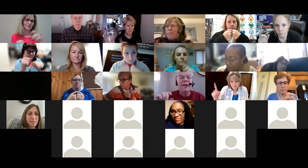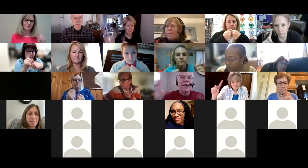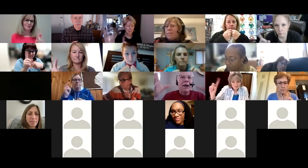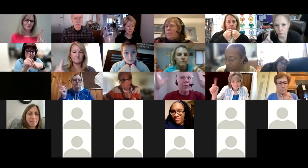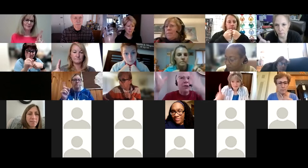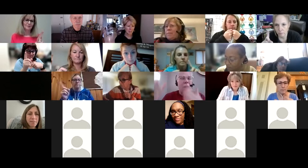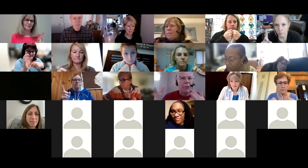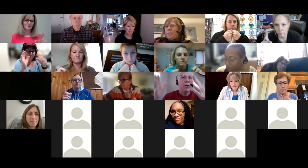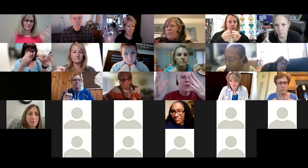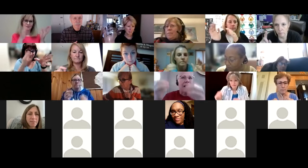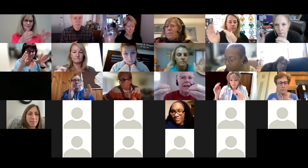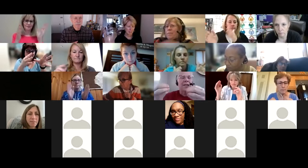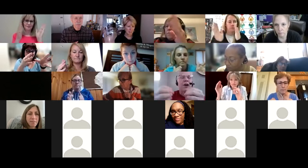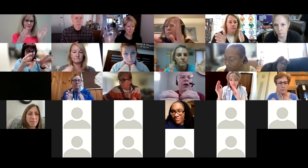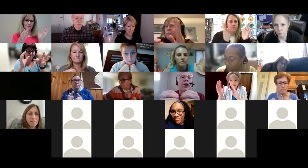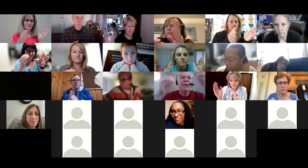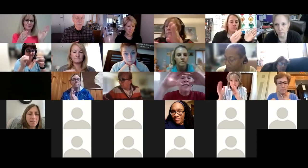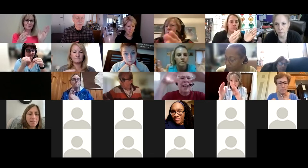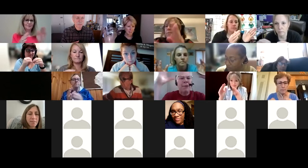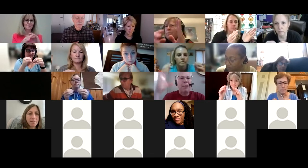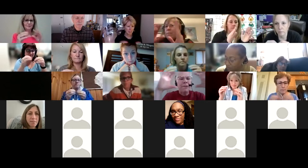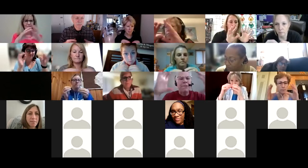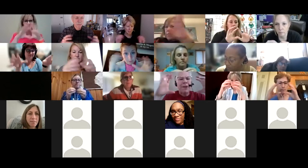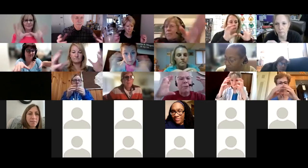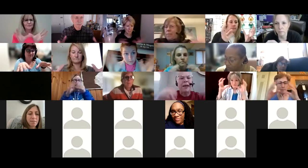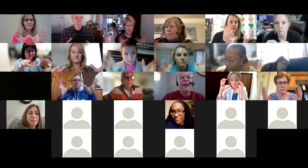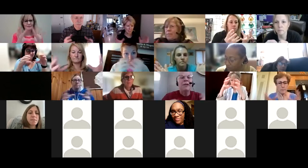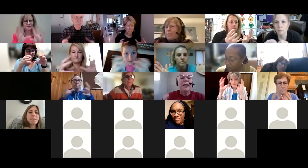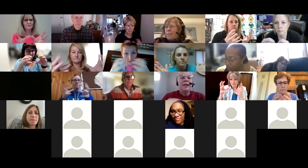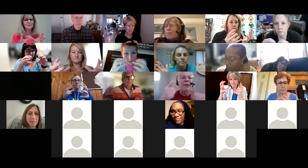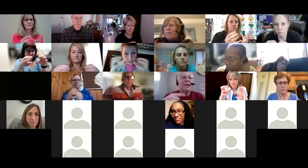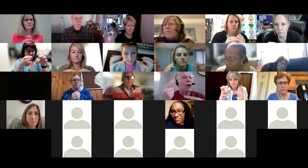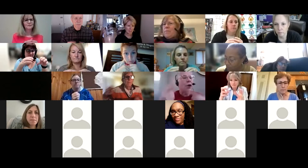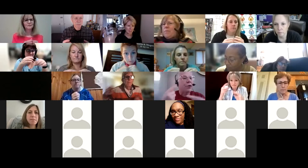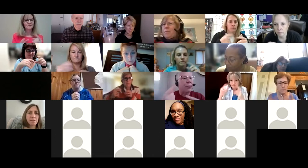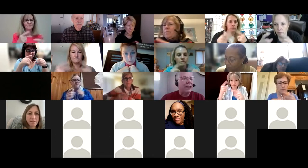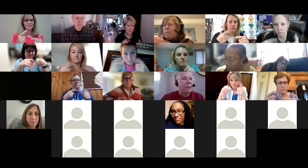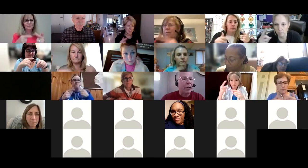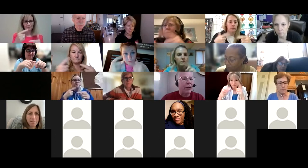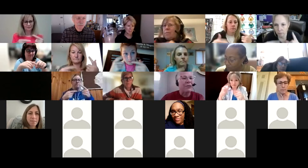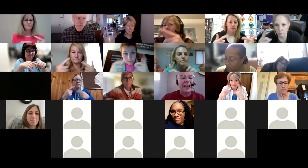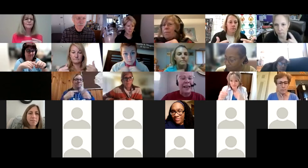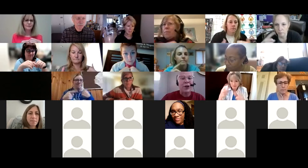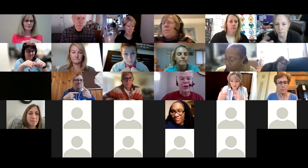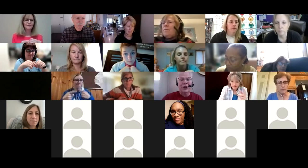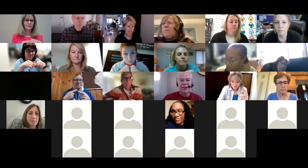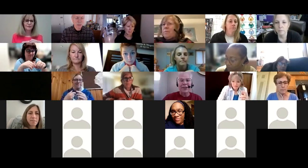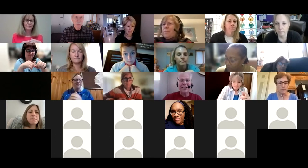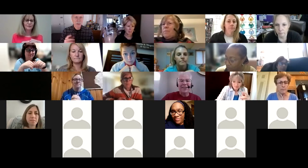on top or things that are in the same family because that makes it harder to write the paragraphs later. That's very